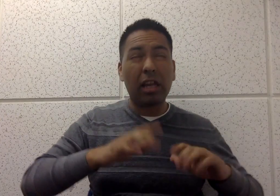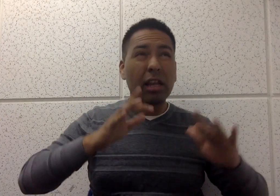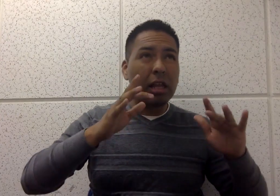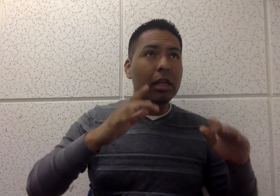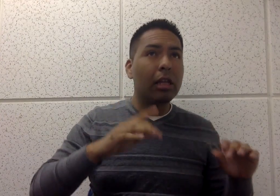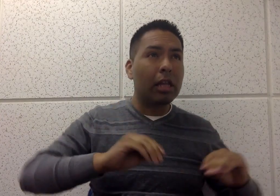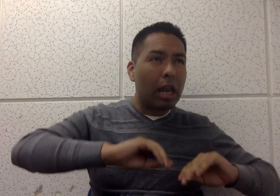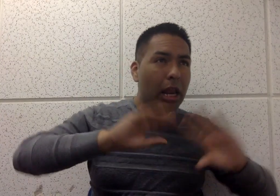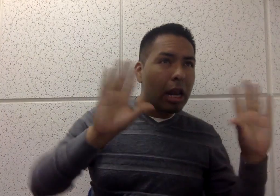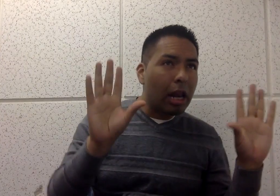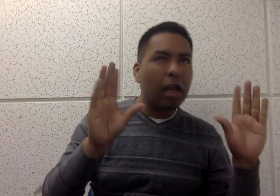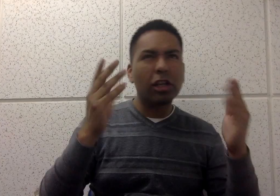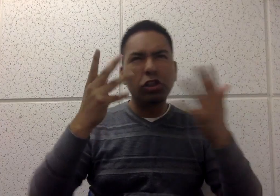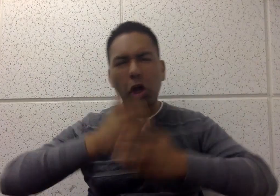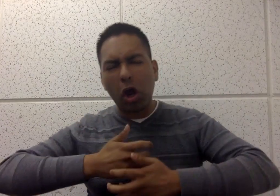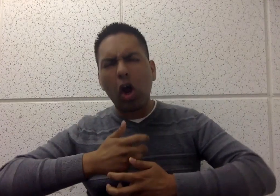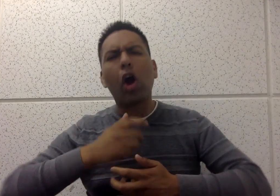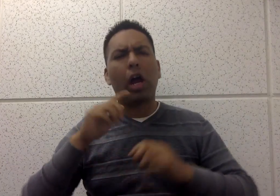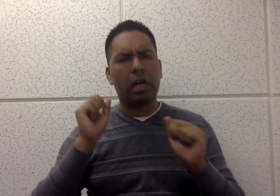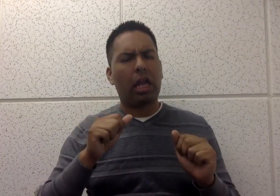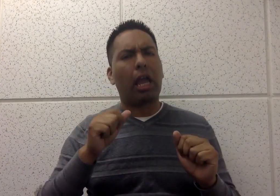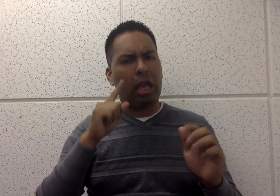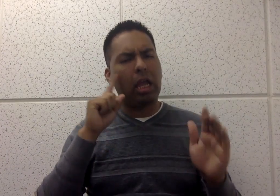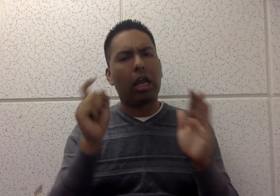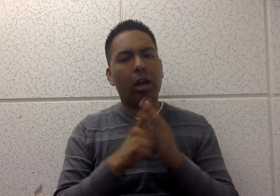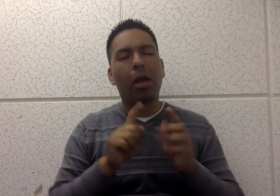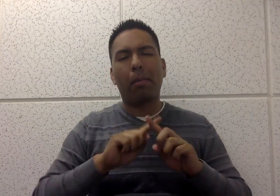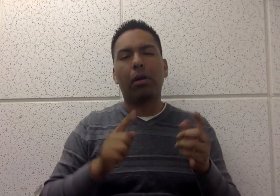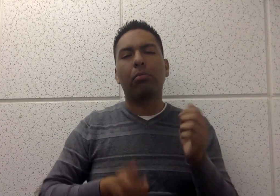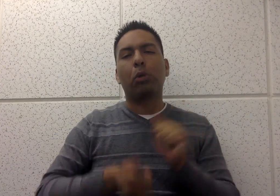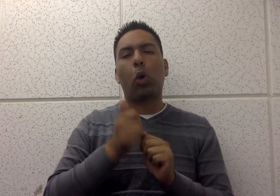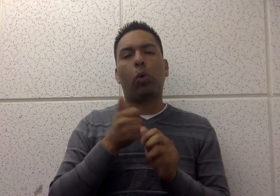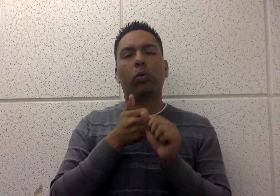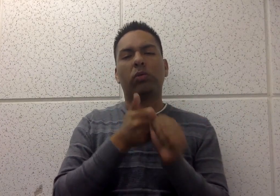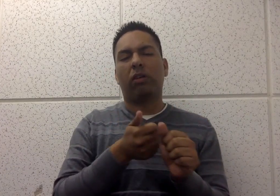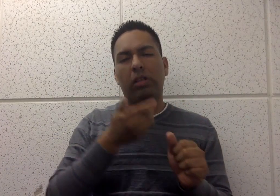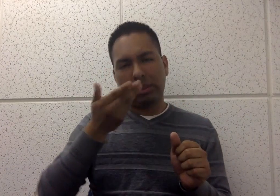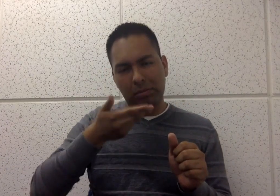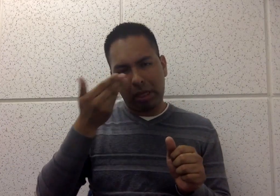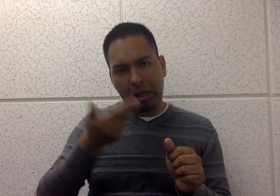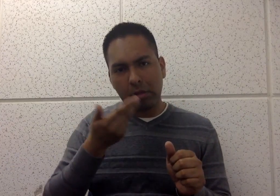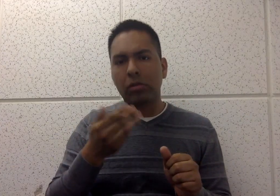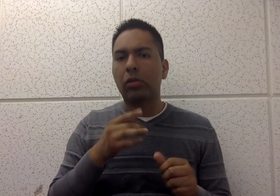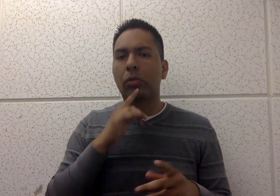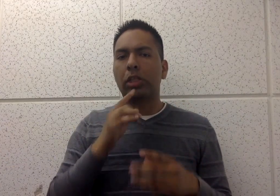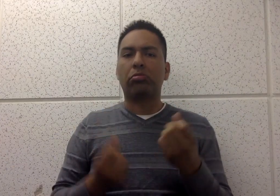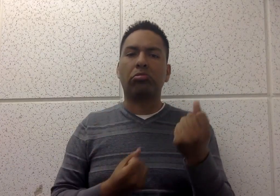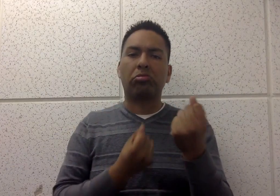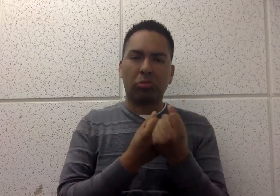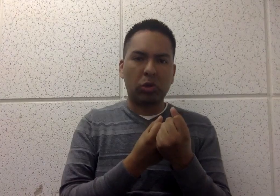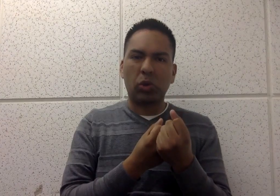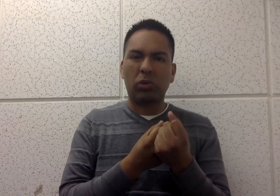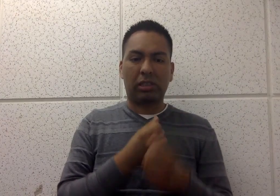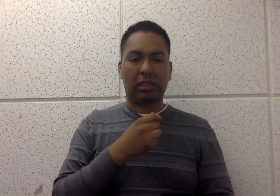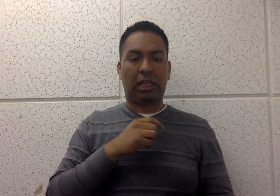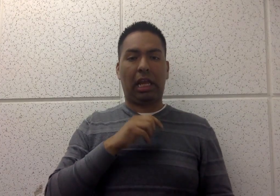by smell. So just to reinforce that what you might have thought about ant queens isn't true, even